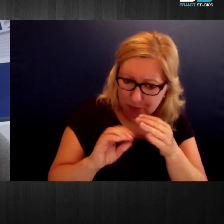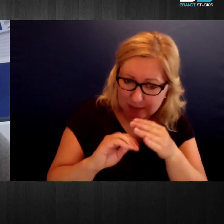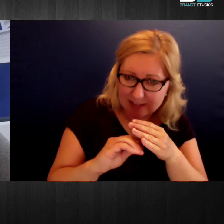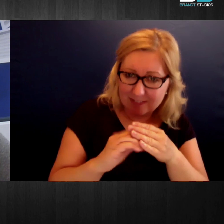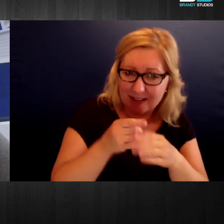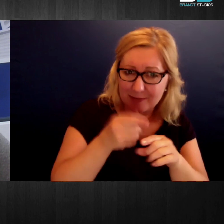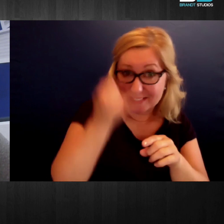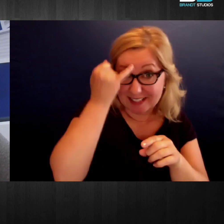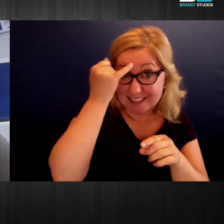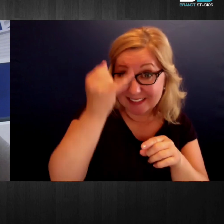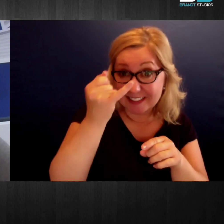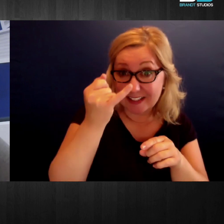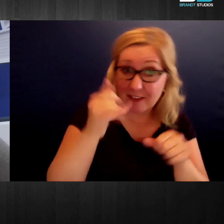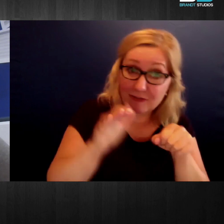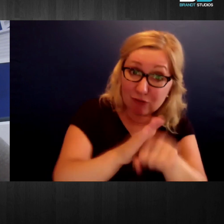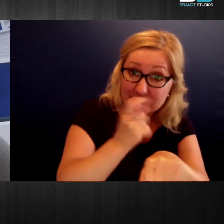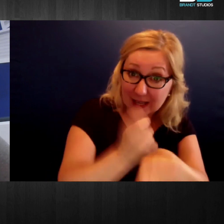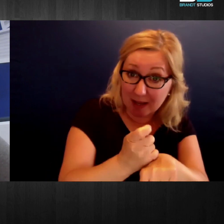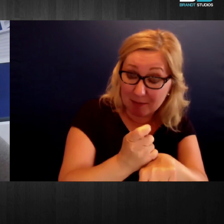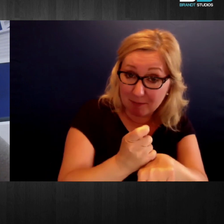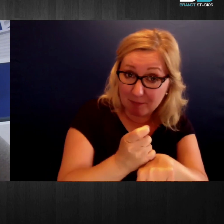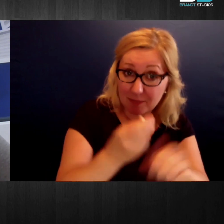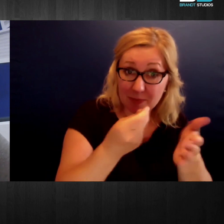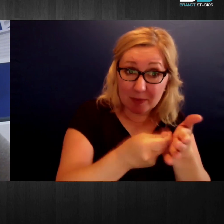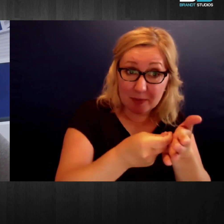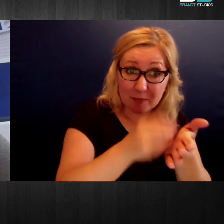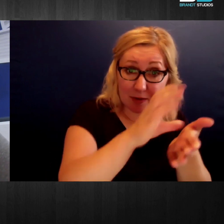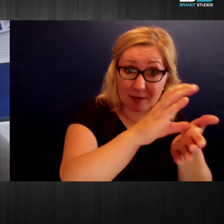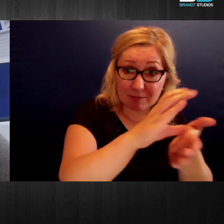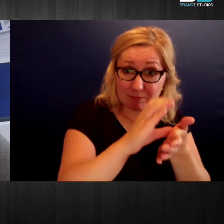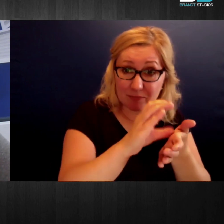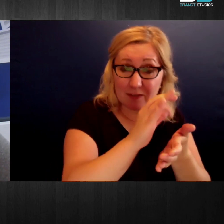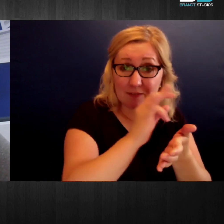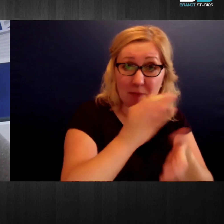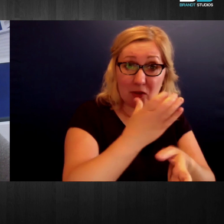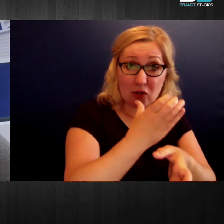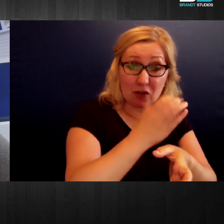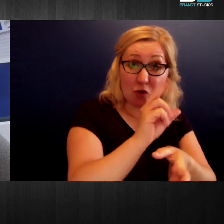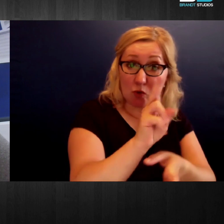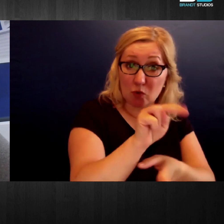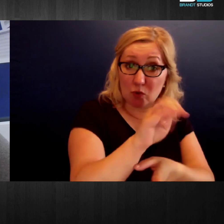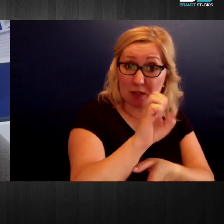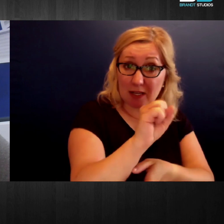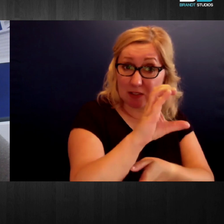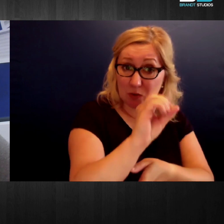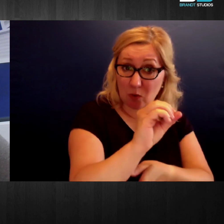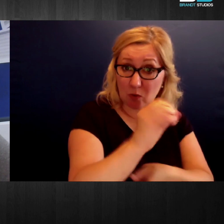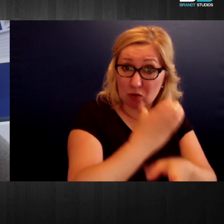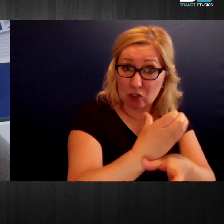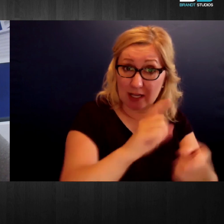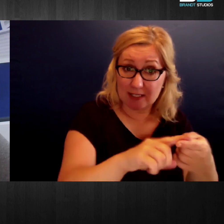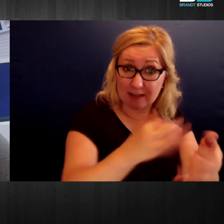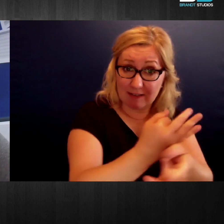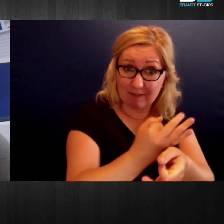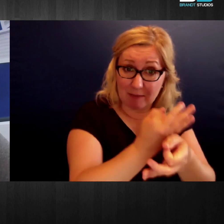from the Child and Family Research Centre, UNESCO. So we had lots of plans to